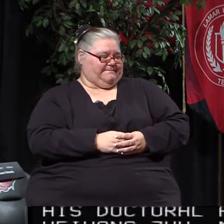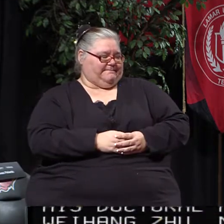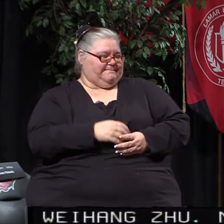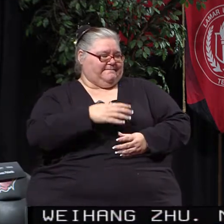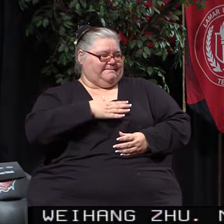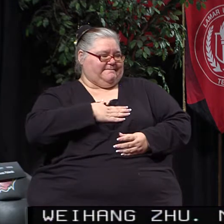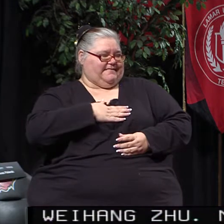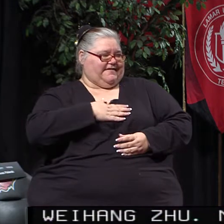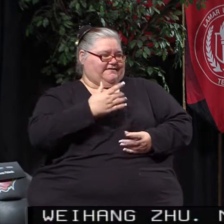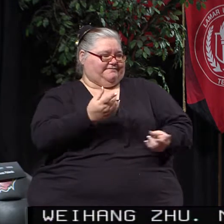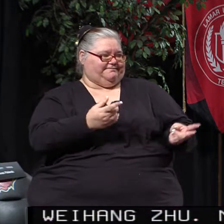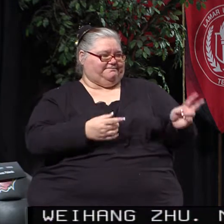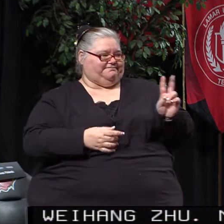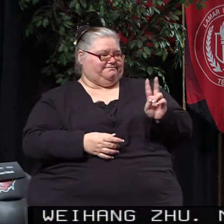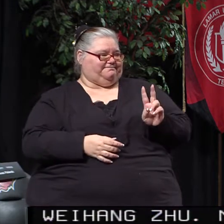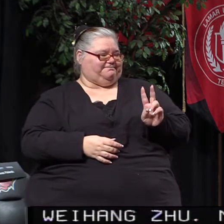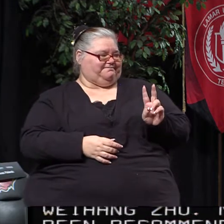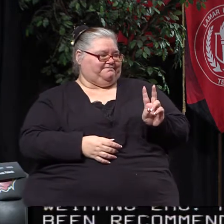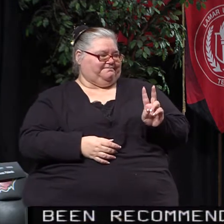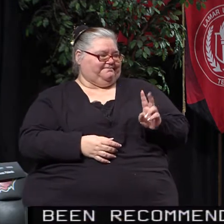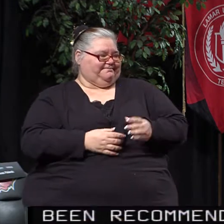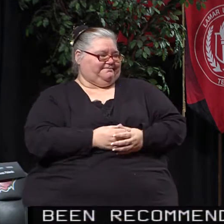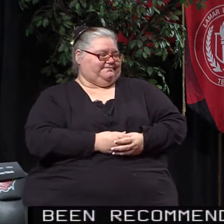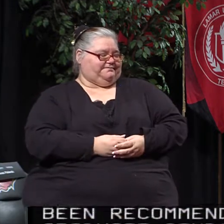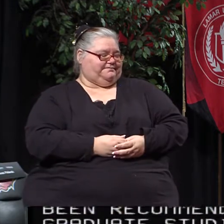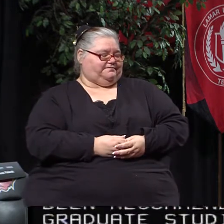Please come to the platform.